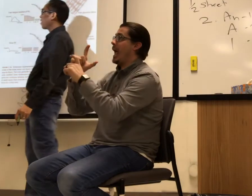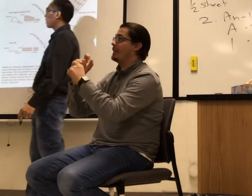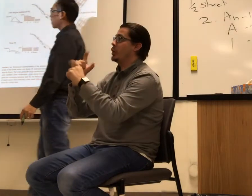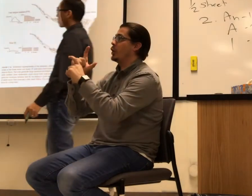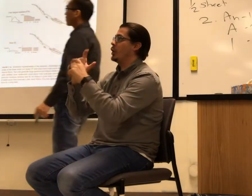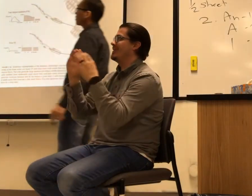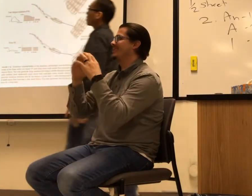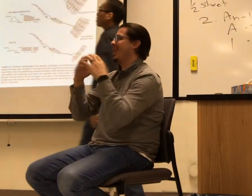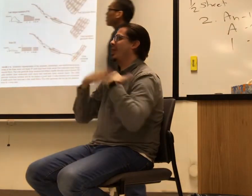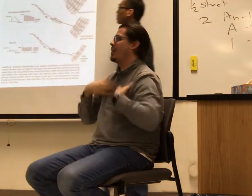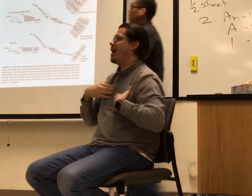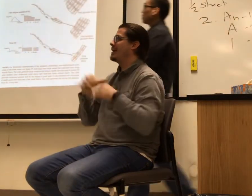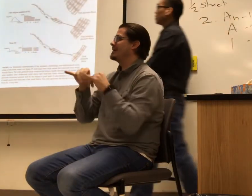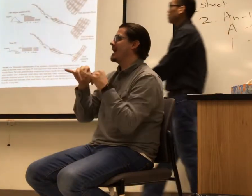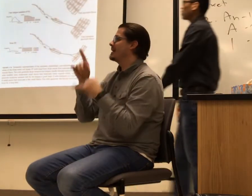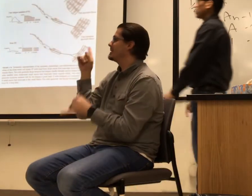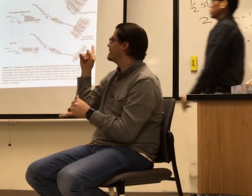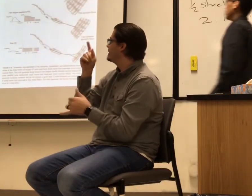of the neuron there.